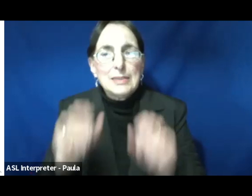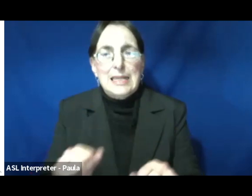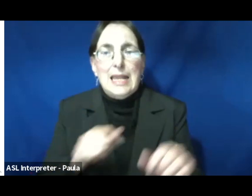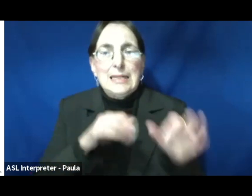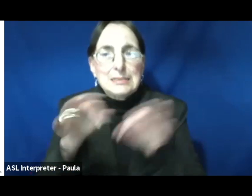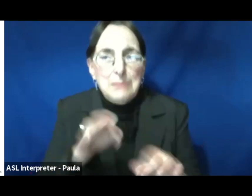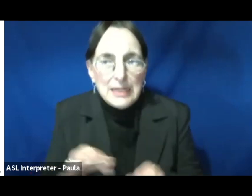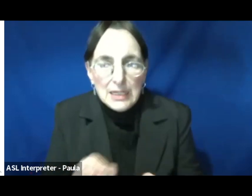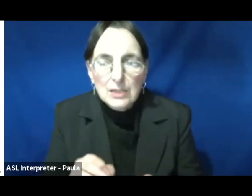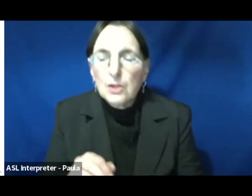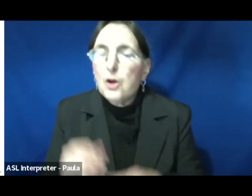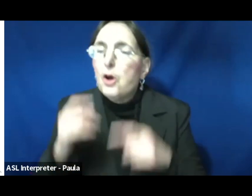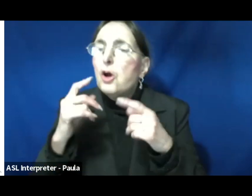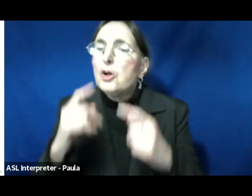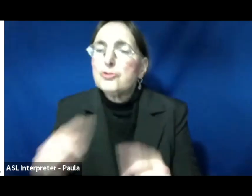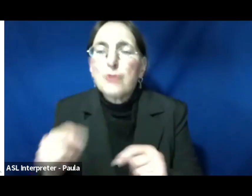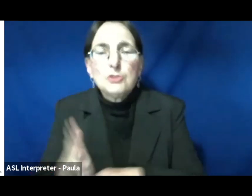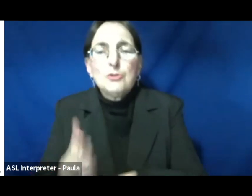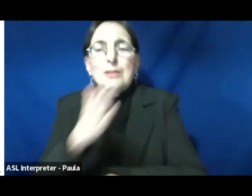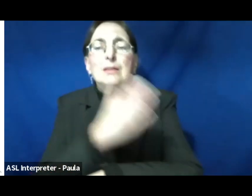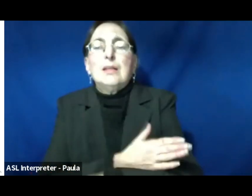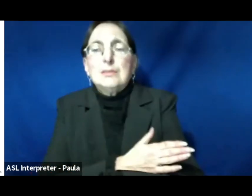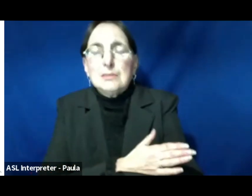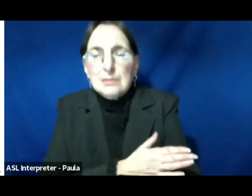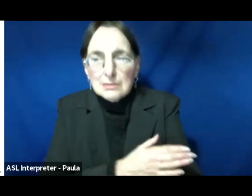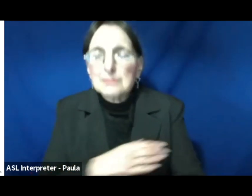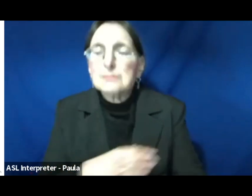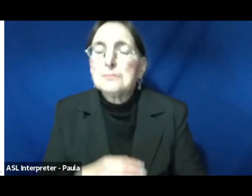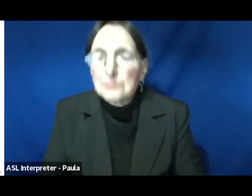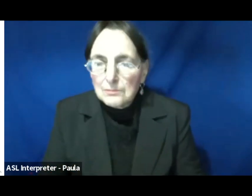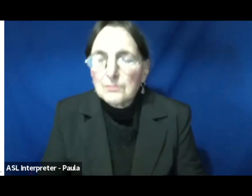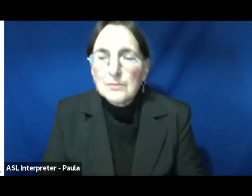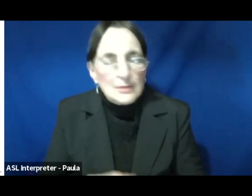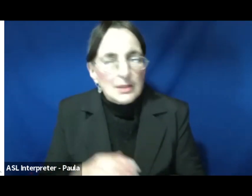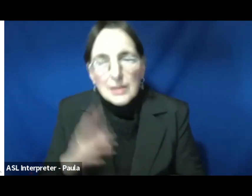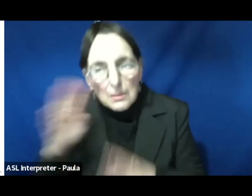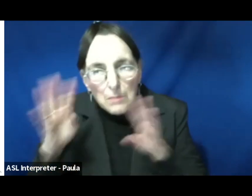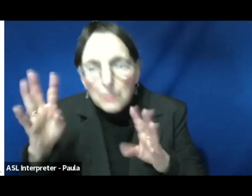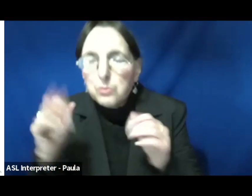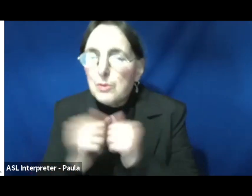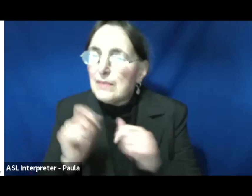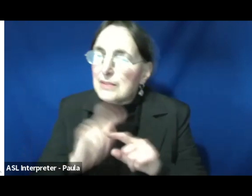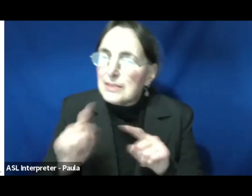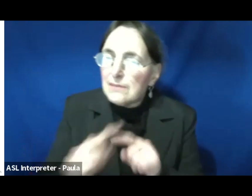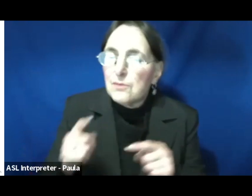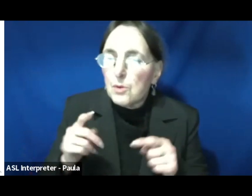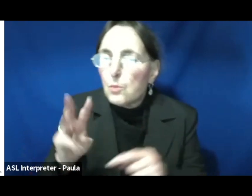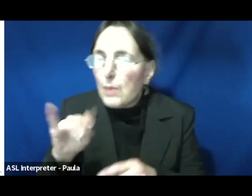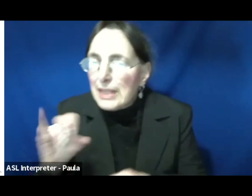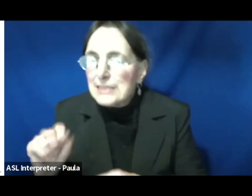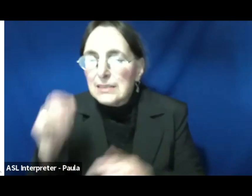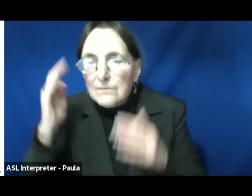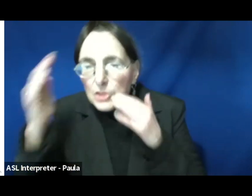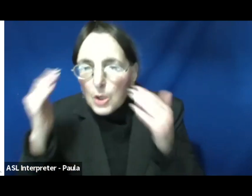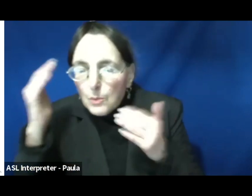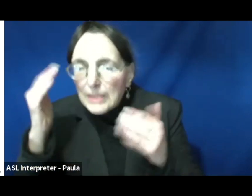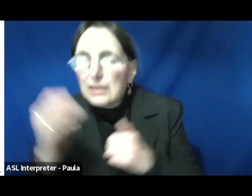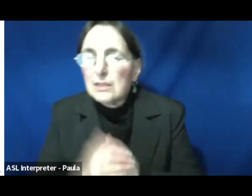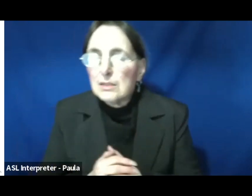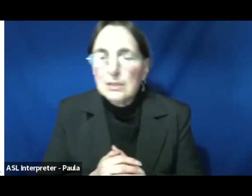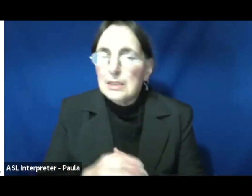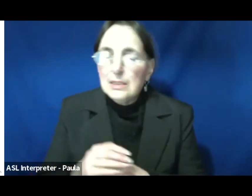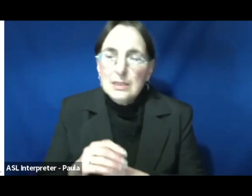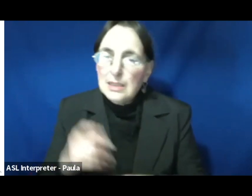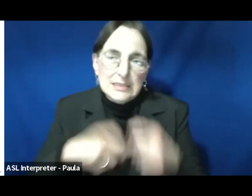trying to enhance or uplift indigenous ways or different ways of knowing and helping scale those or enhancing those. Instead of saying,